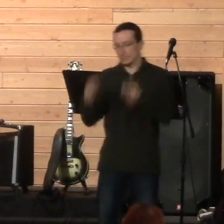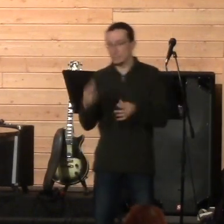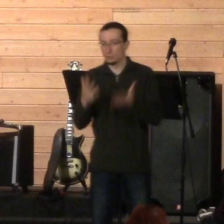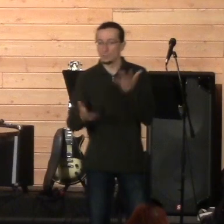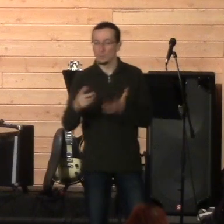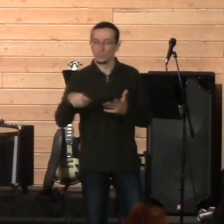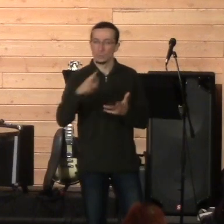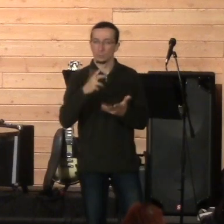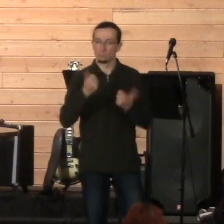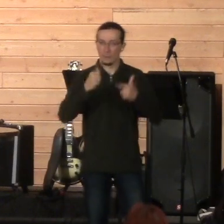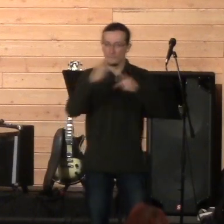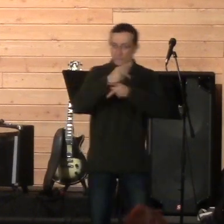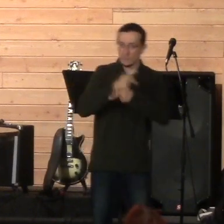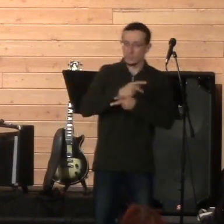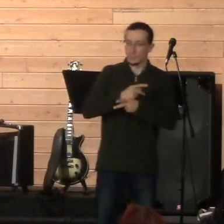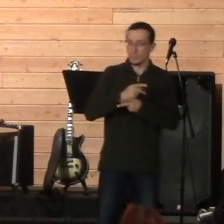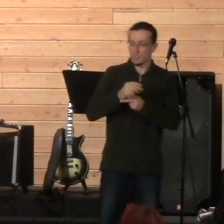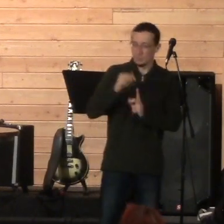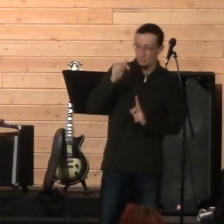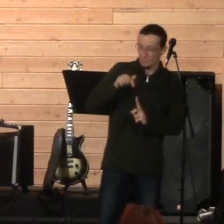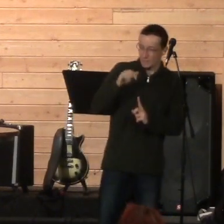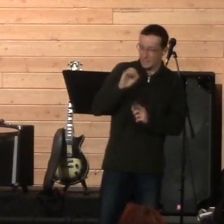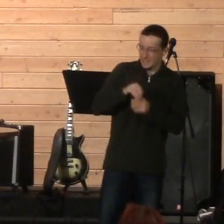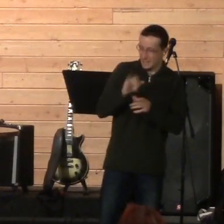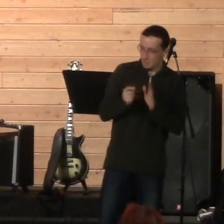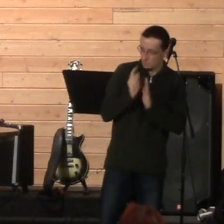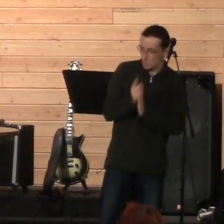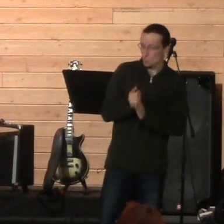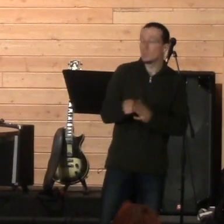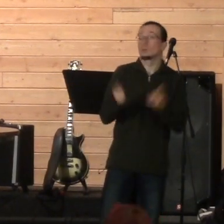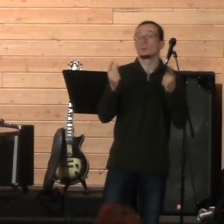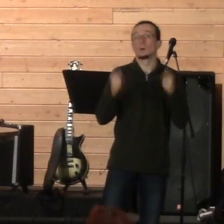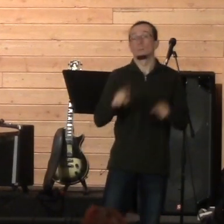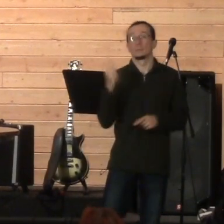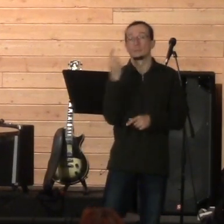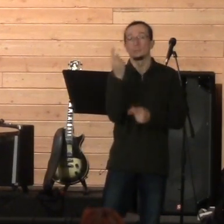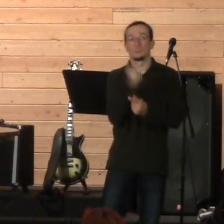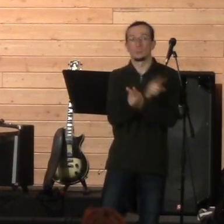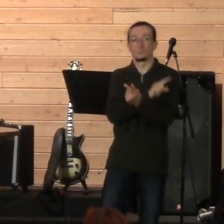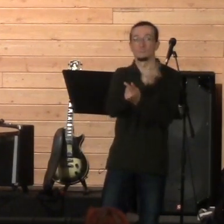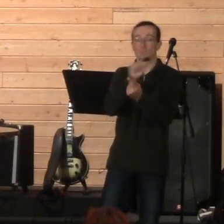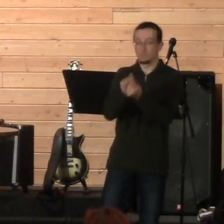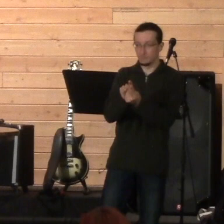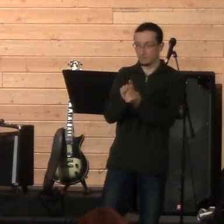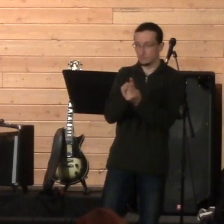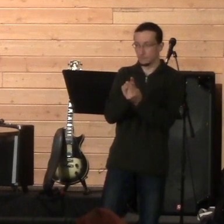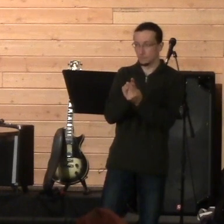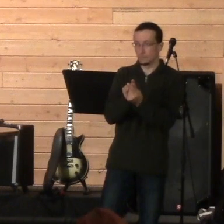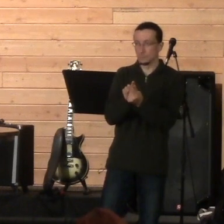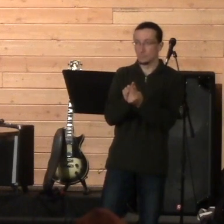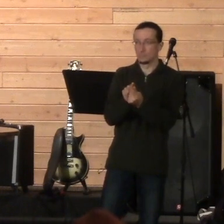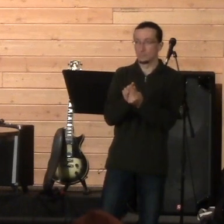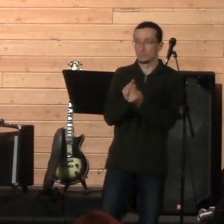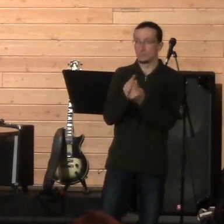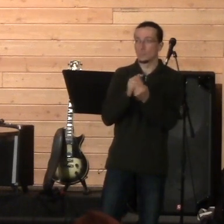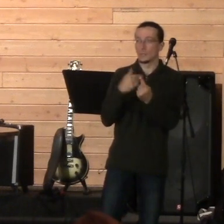in the moment. So if somebody comes up to you and gives you this idea,